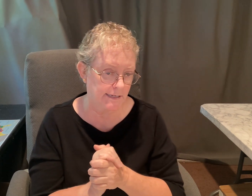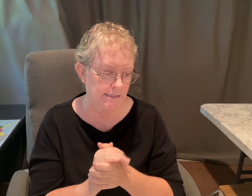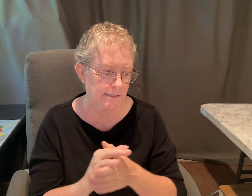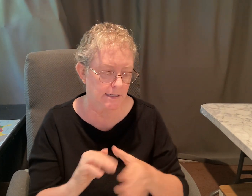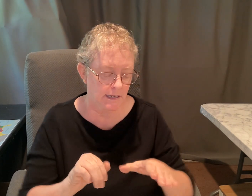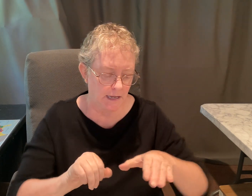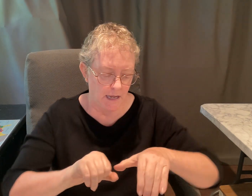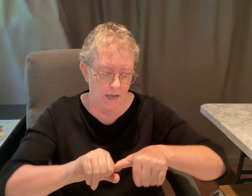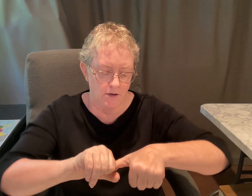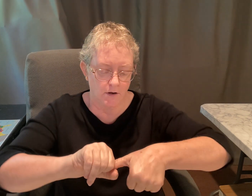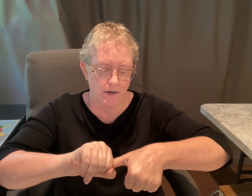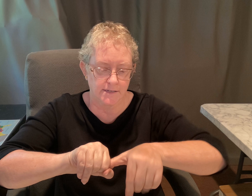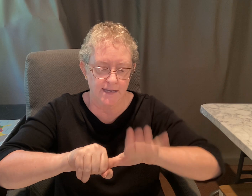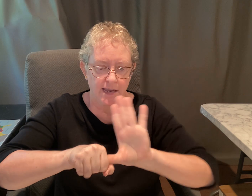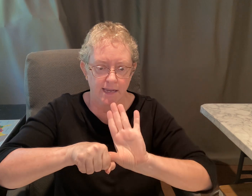Incompetent, you're going to take